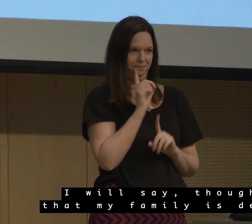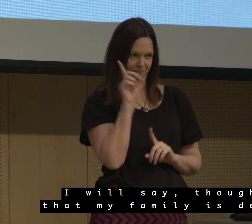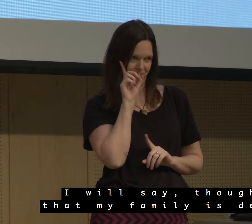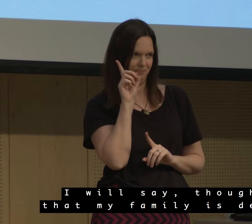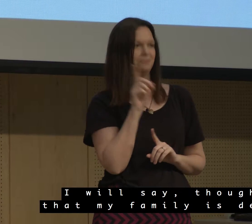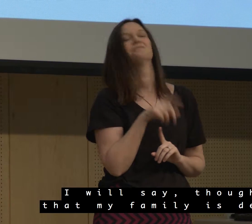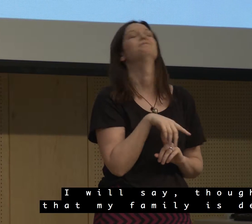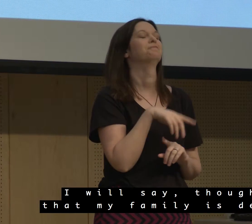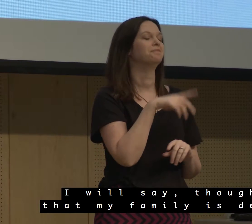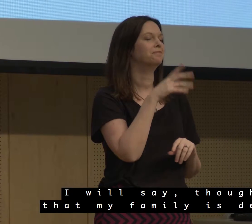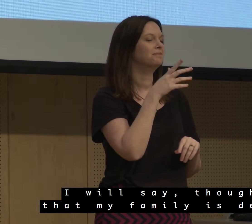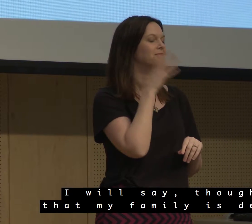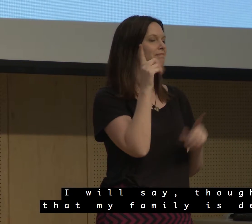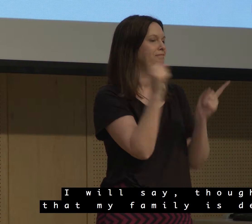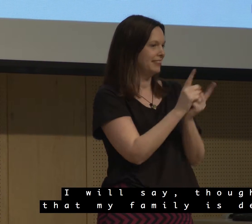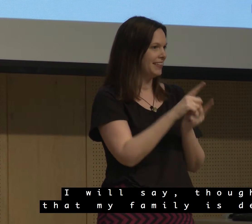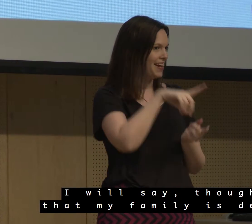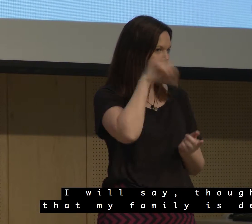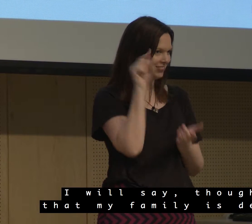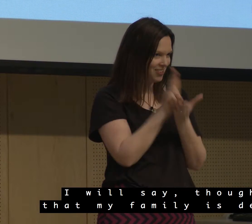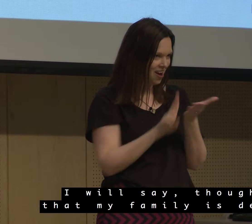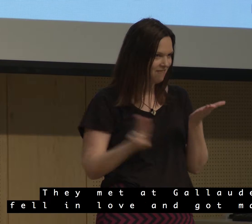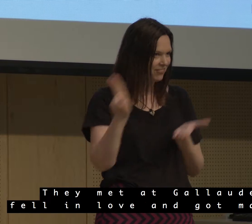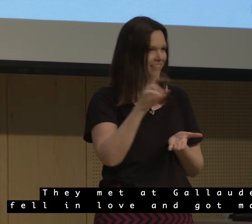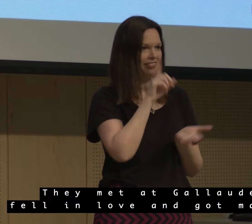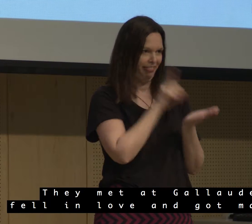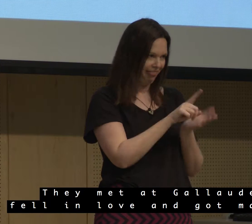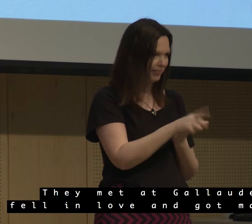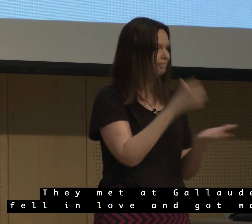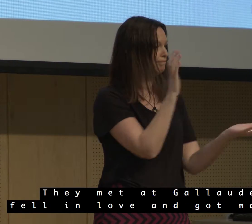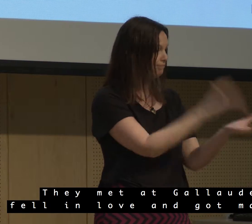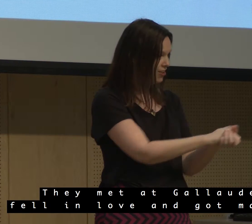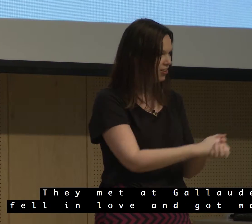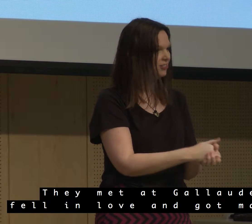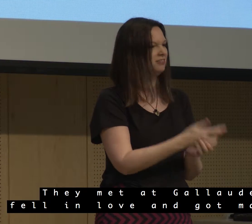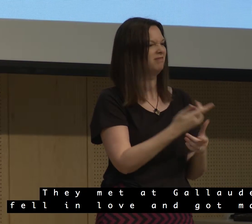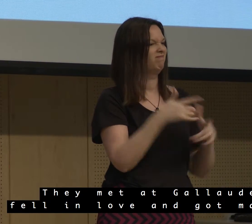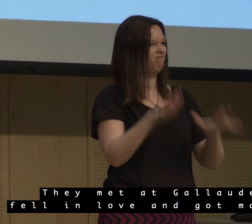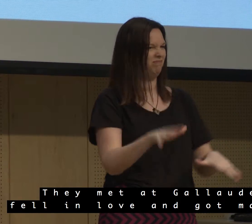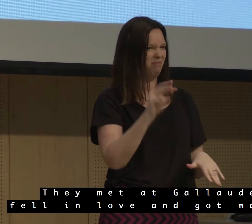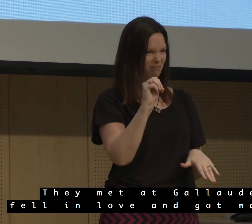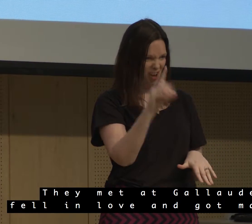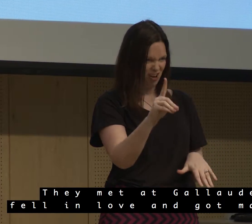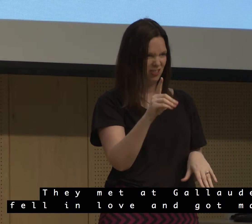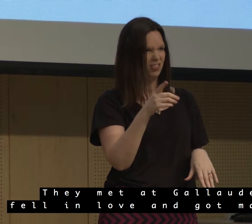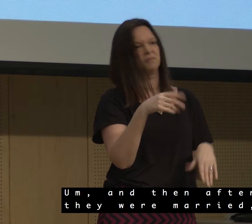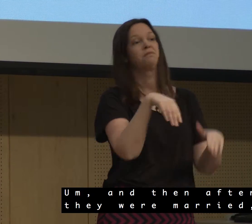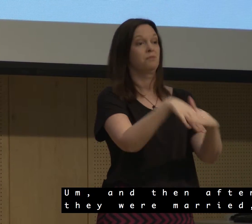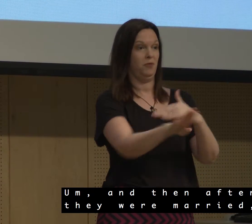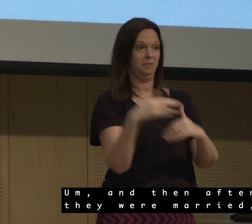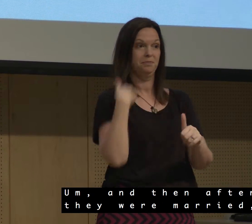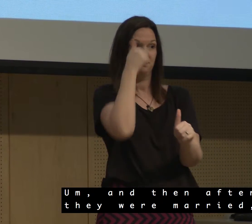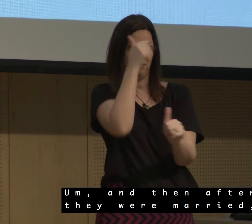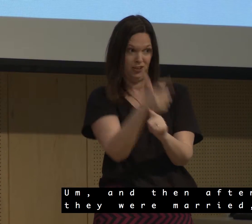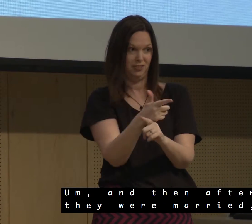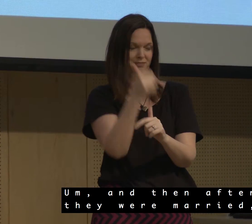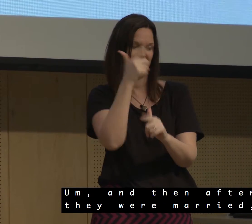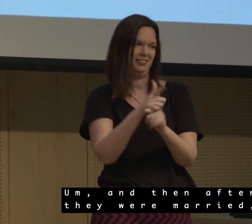I will say, though, that my family is deaf. They met at Gallaudet, fell in love, and got married. And then after they were